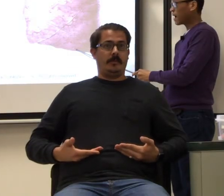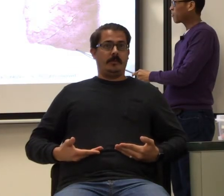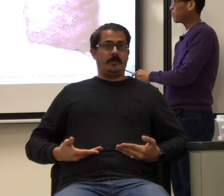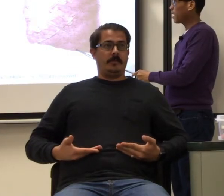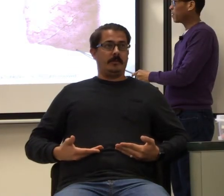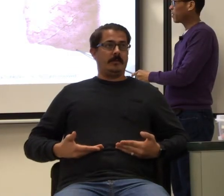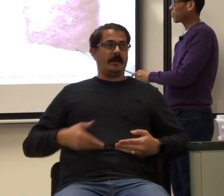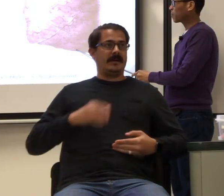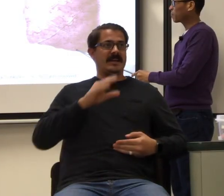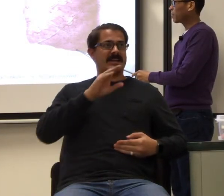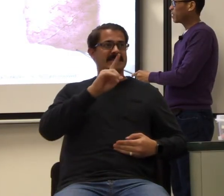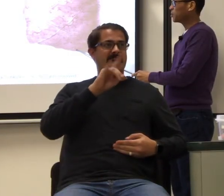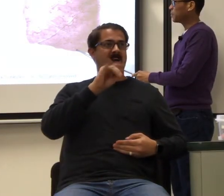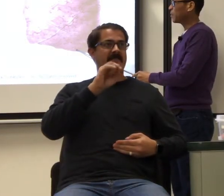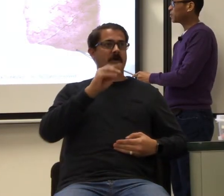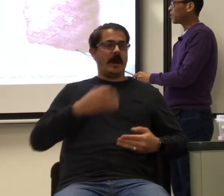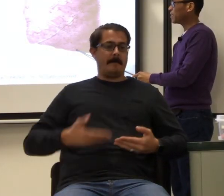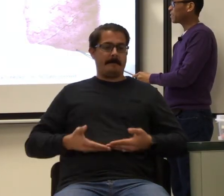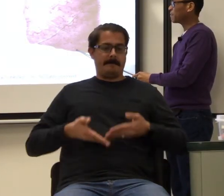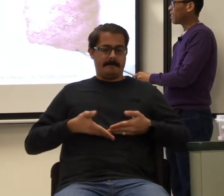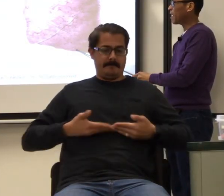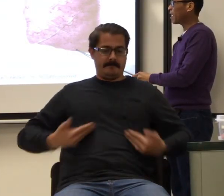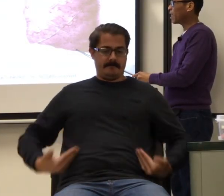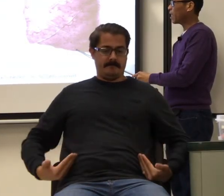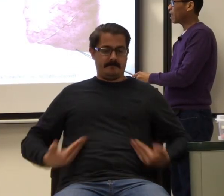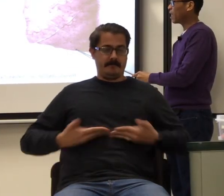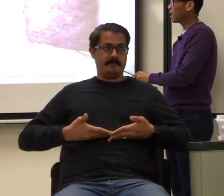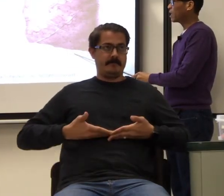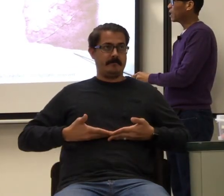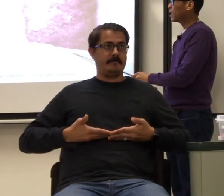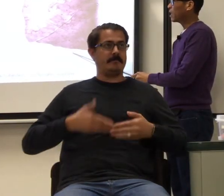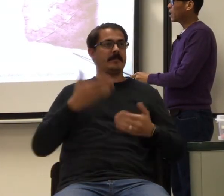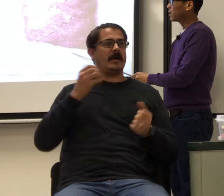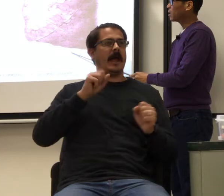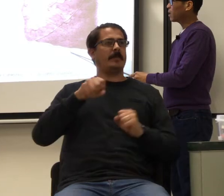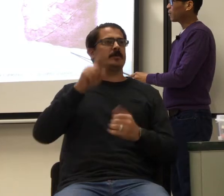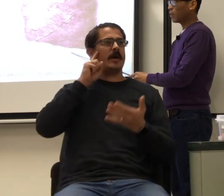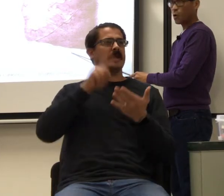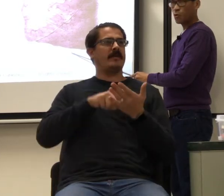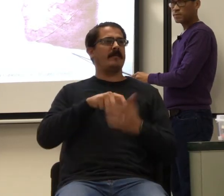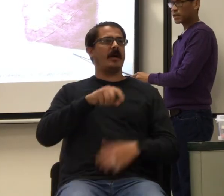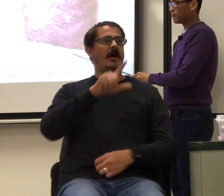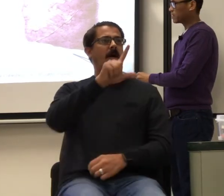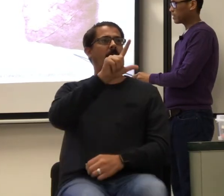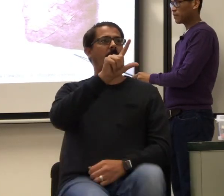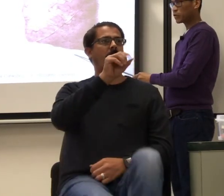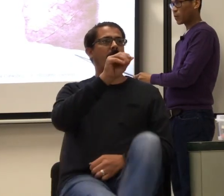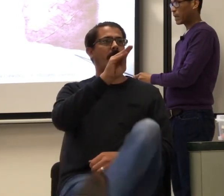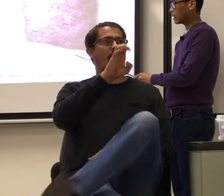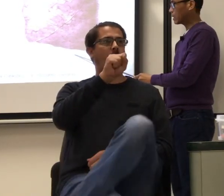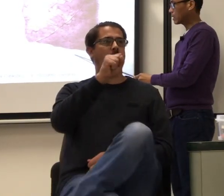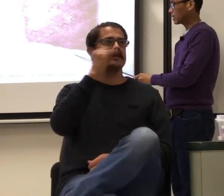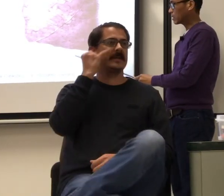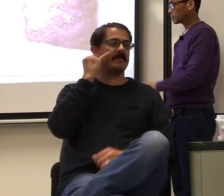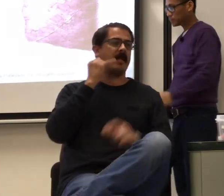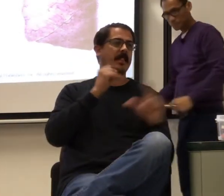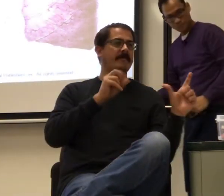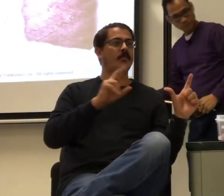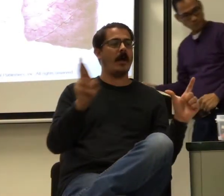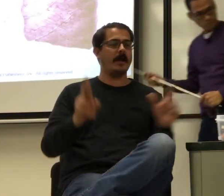the diaphragm down here. Just be able to identify the lobes and if it's left or right lung.